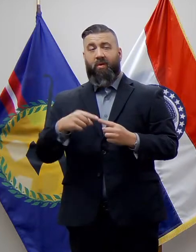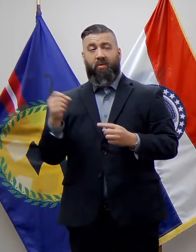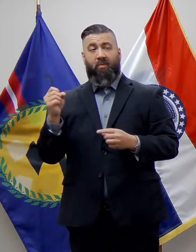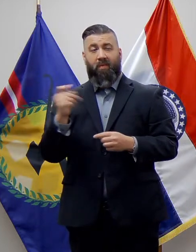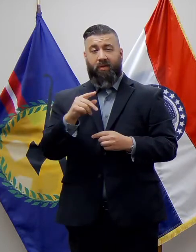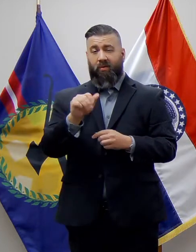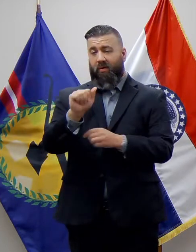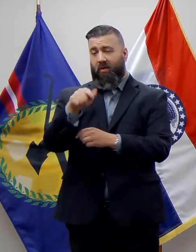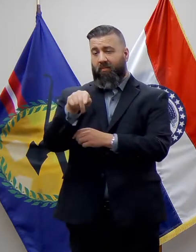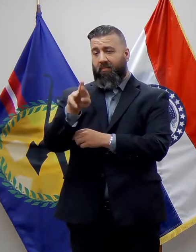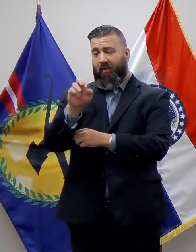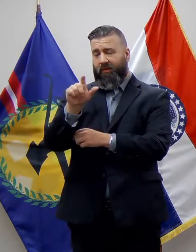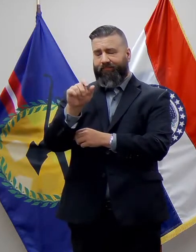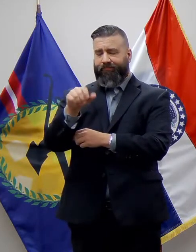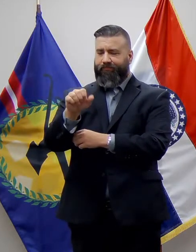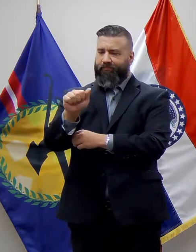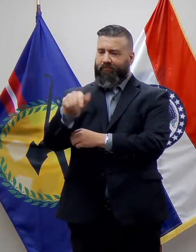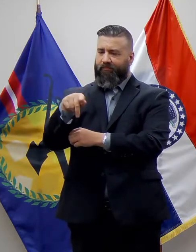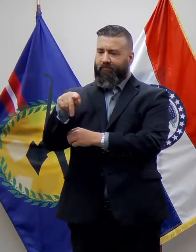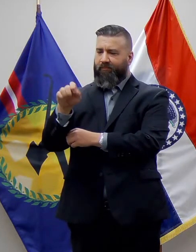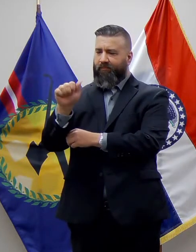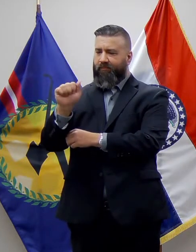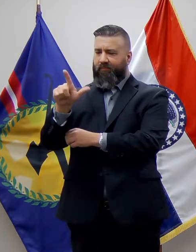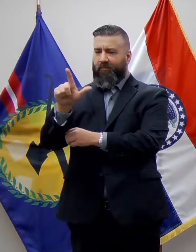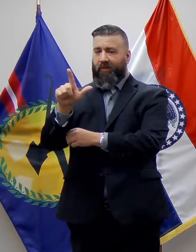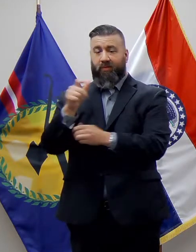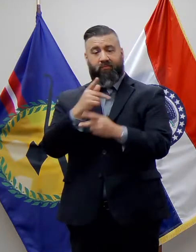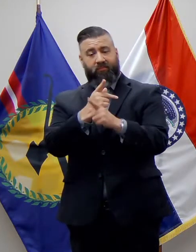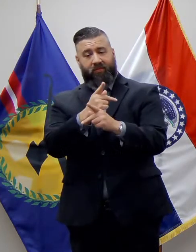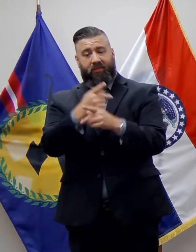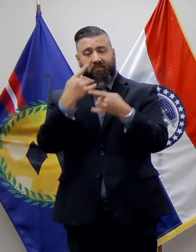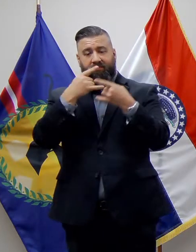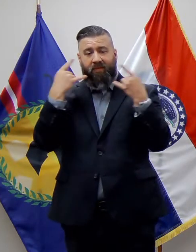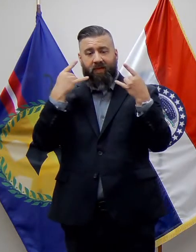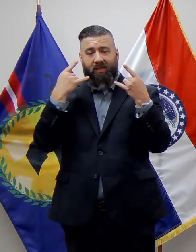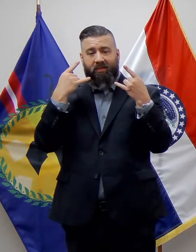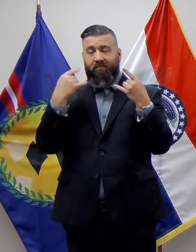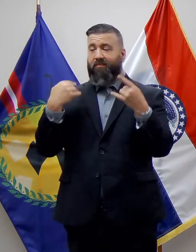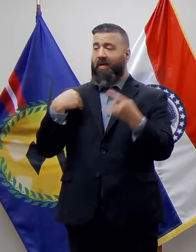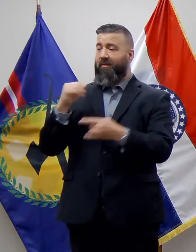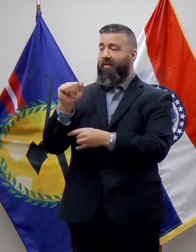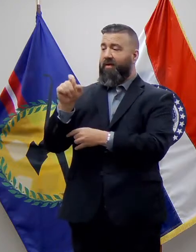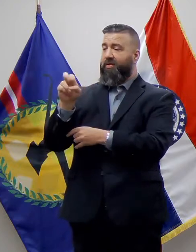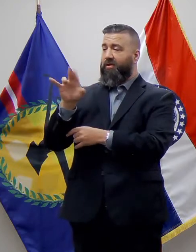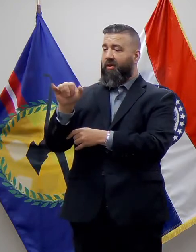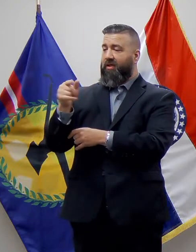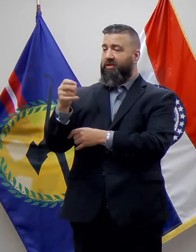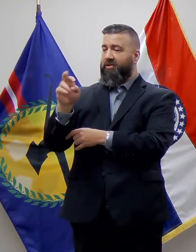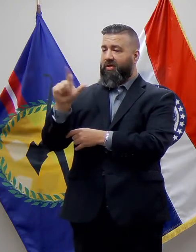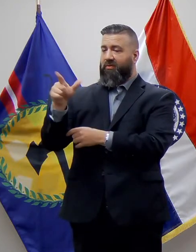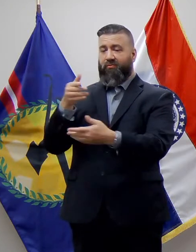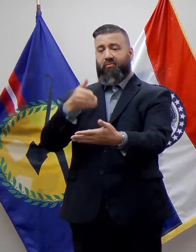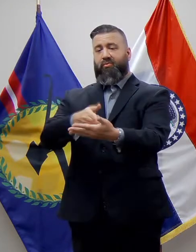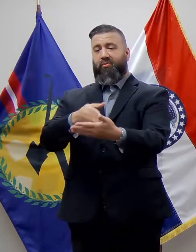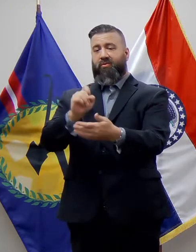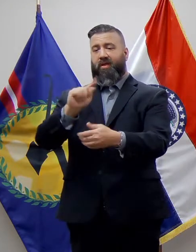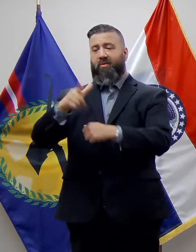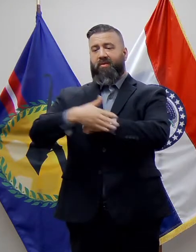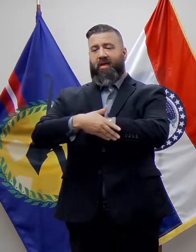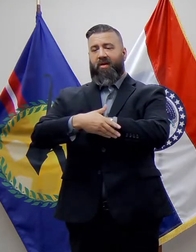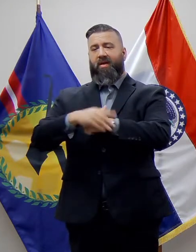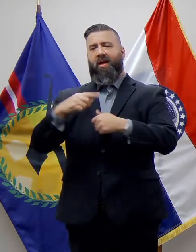just keep the mask mandate in place, have the Attorney General sue St. Louis County, and then work through the process